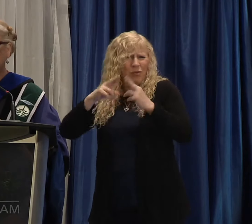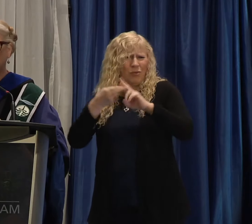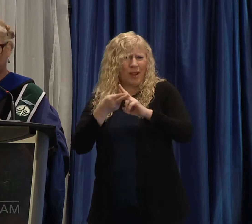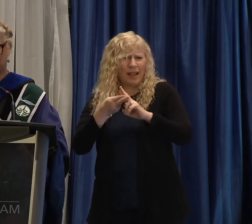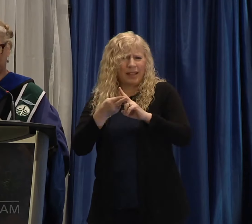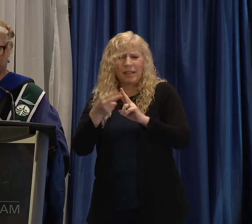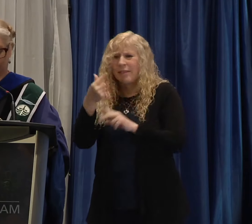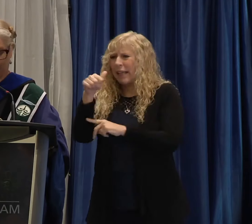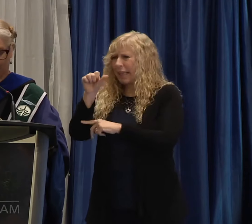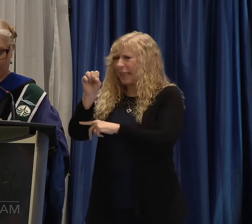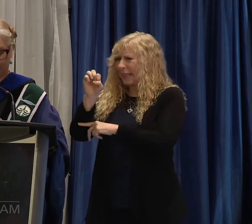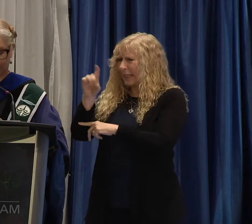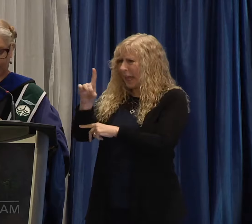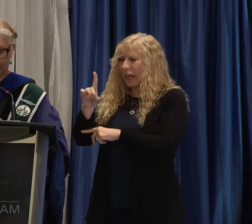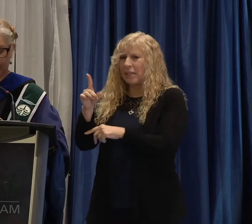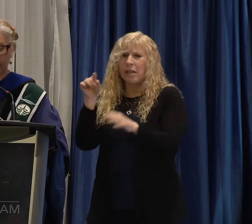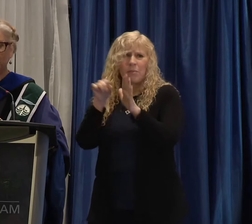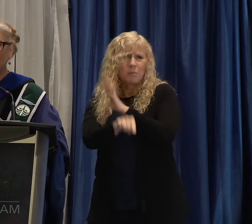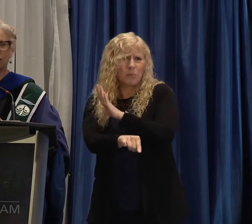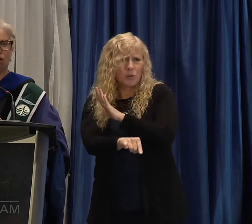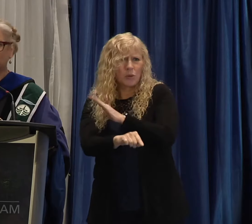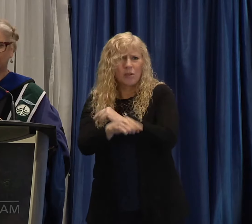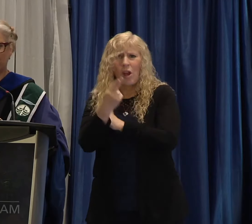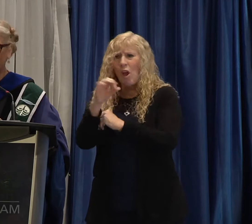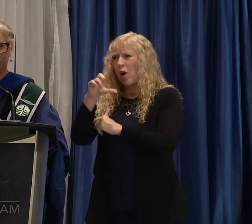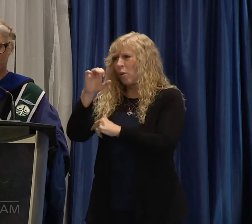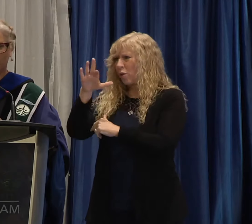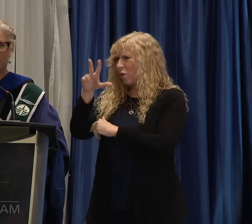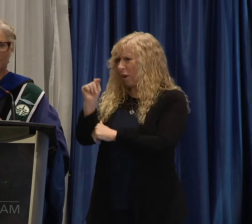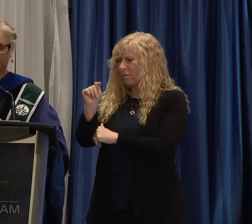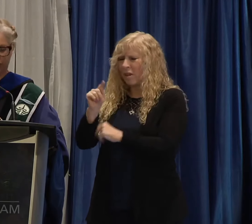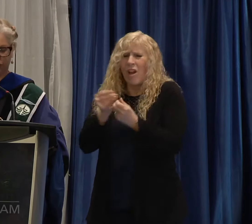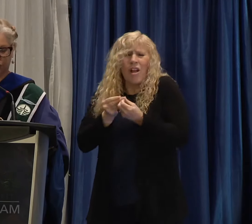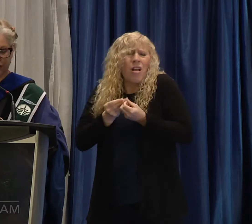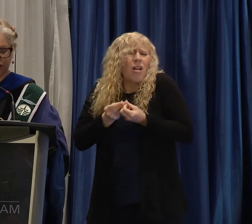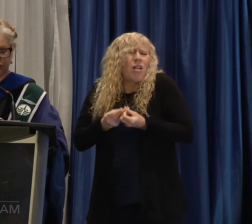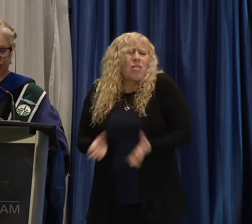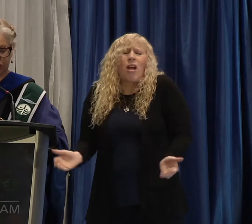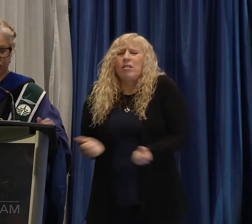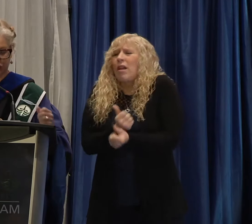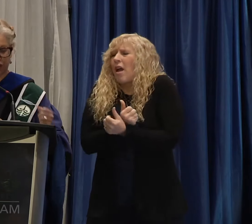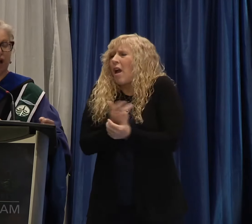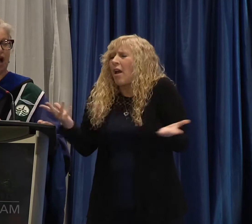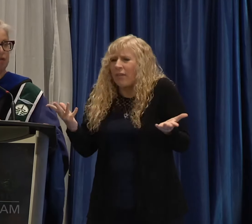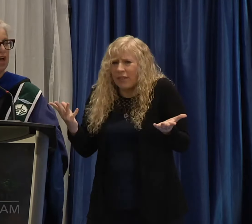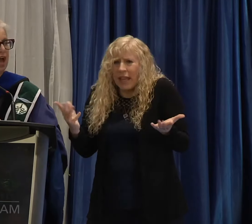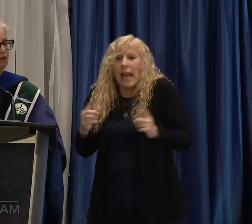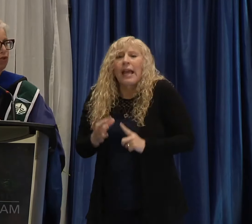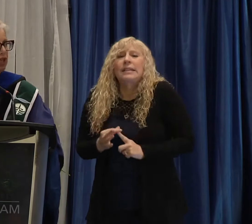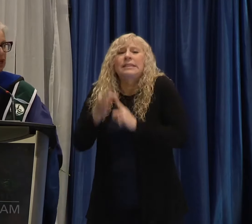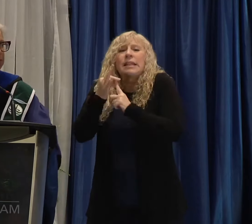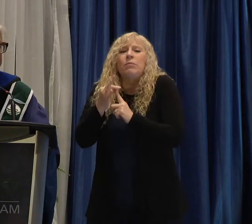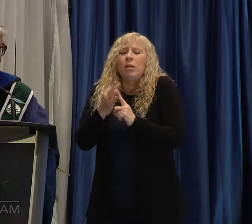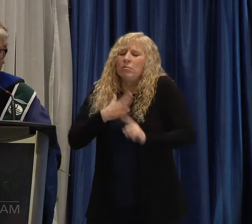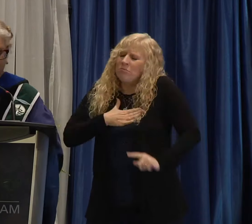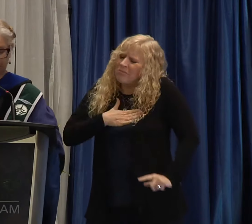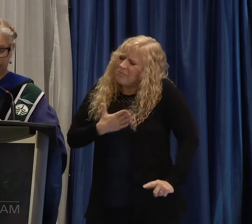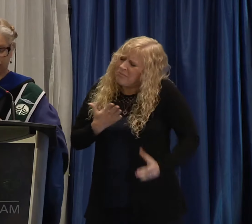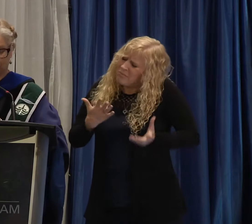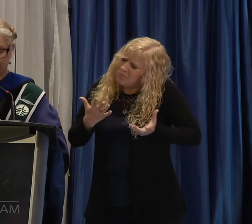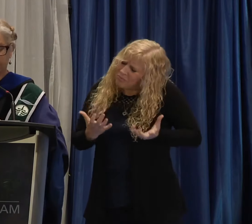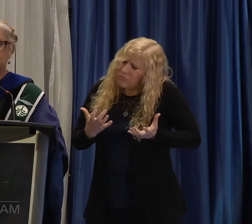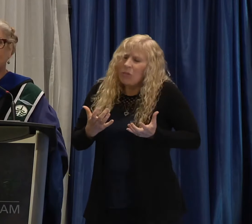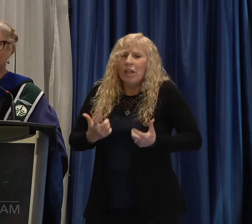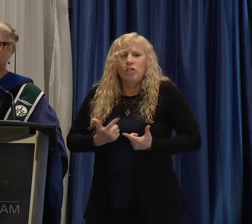gassed and murdered in the Holocaust. He lost almost everything except his will to survive and to keep his